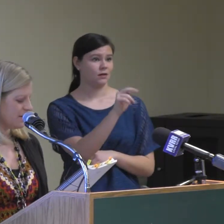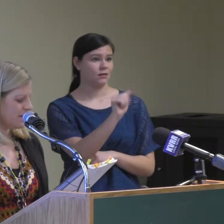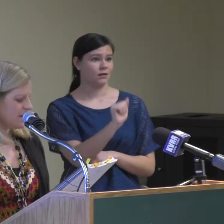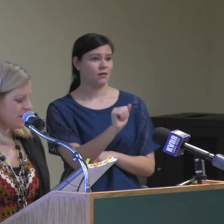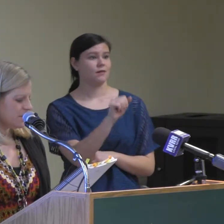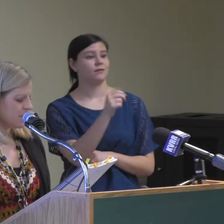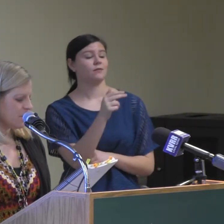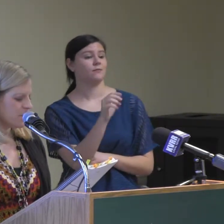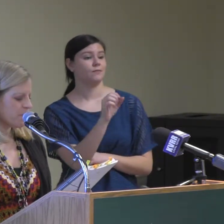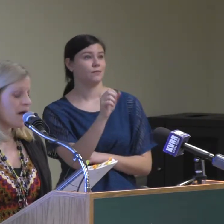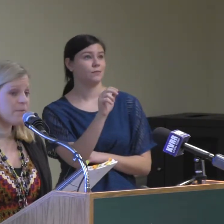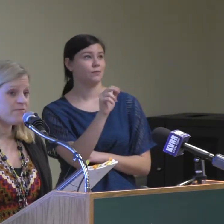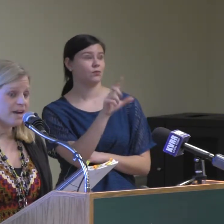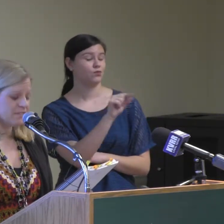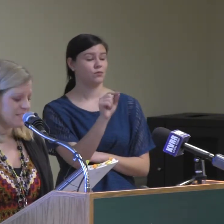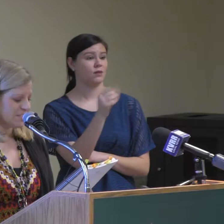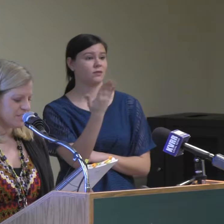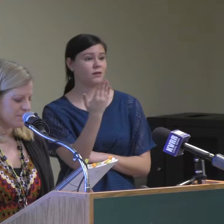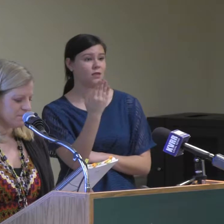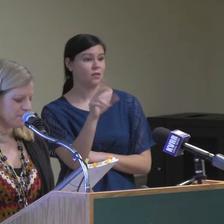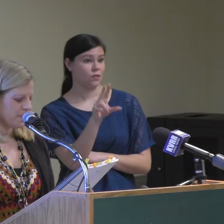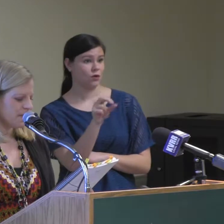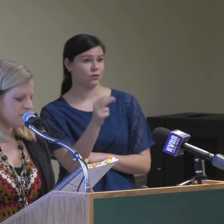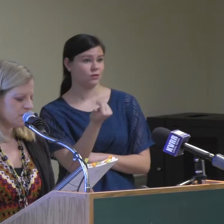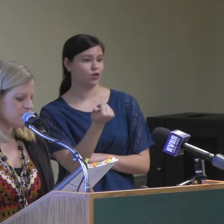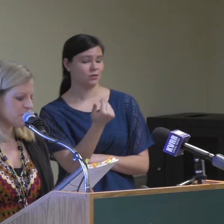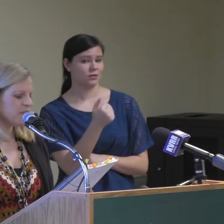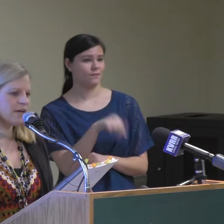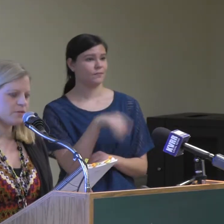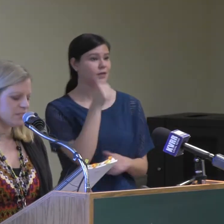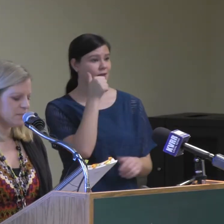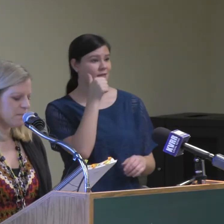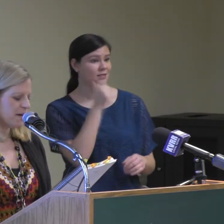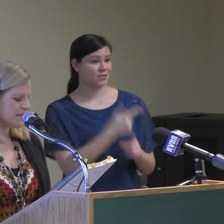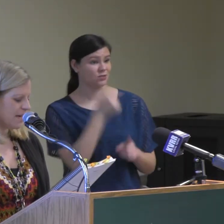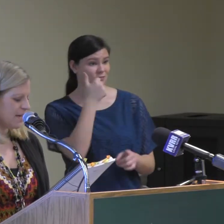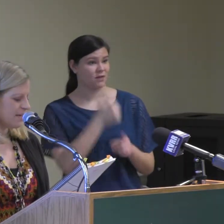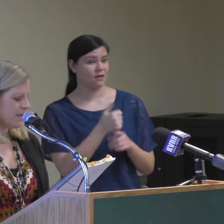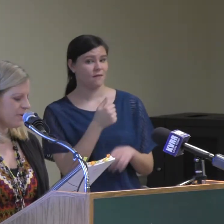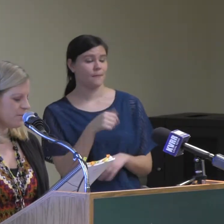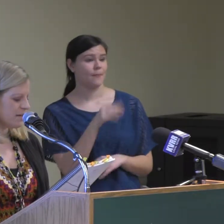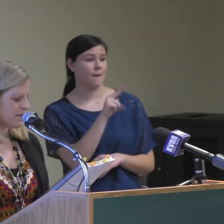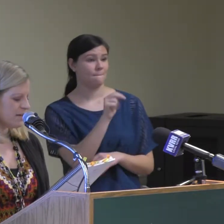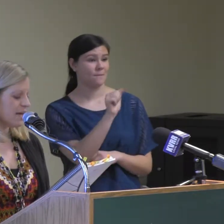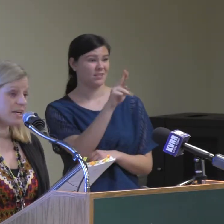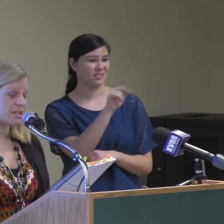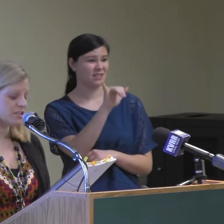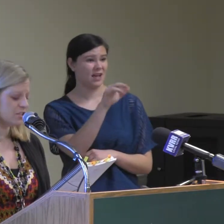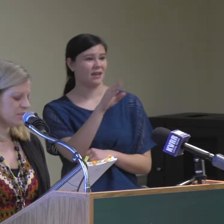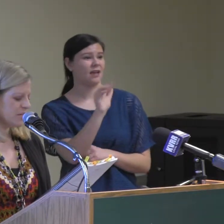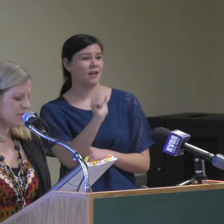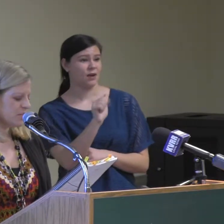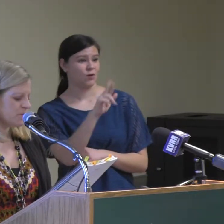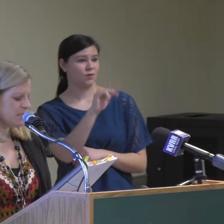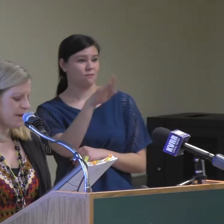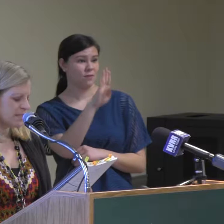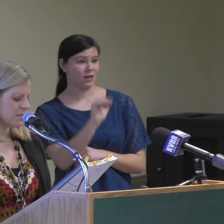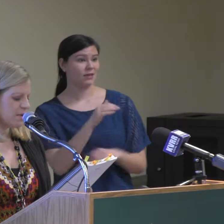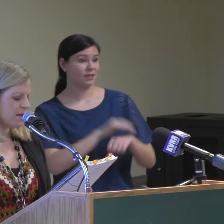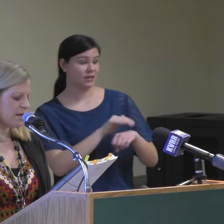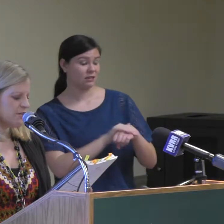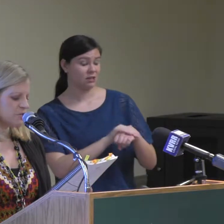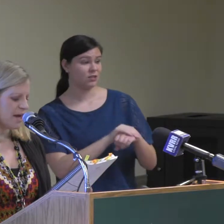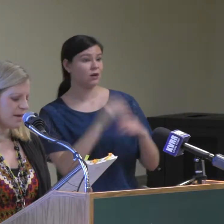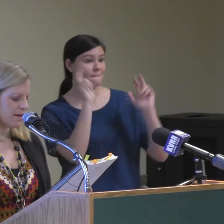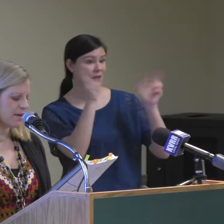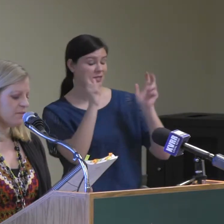2013. She came with her mom and 5 sisters. She speaks 3 languages, Madai, Arabic, and English. She plays